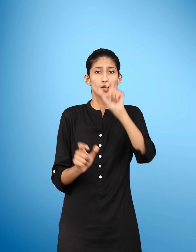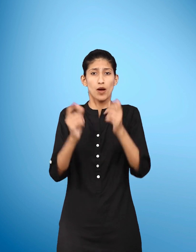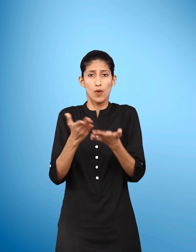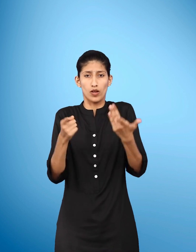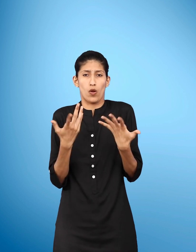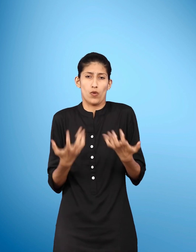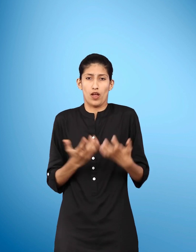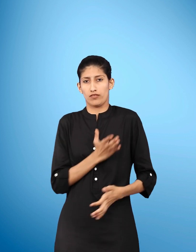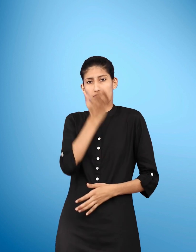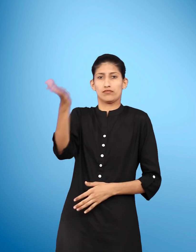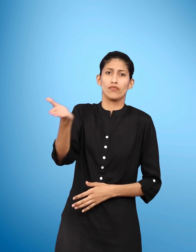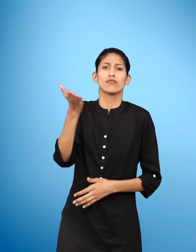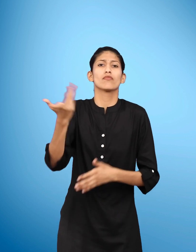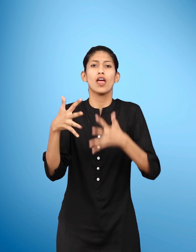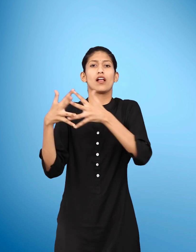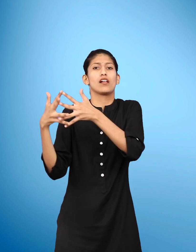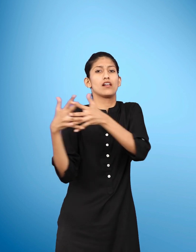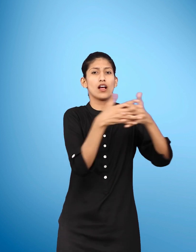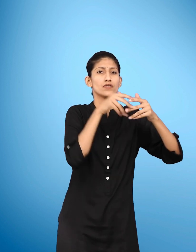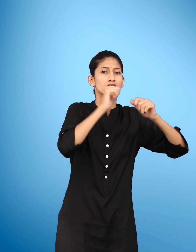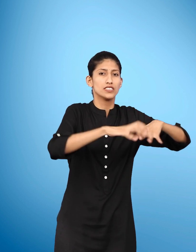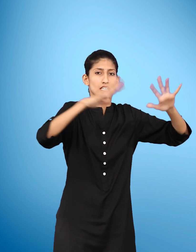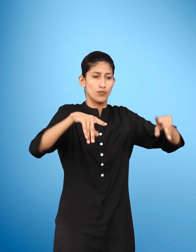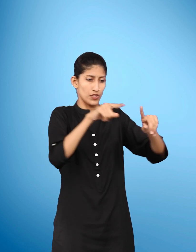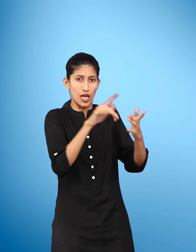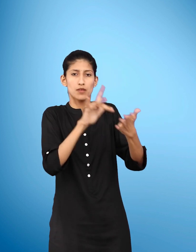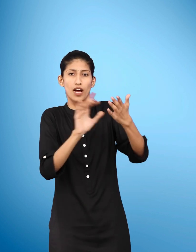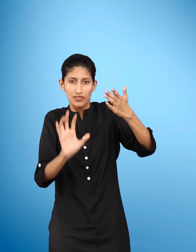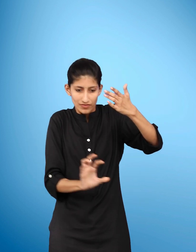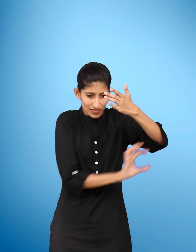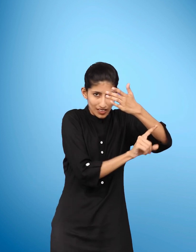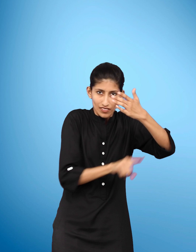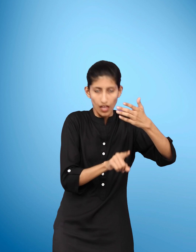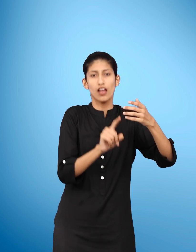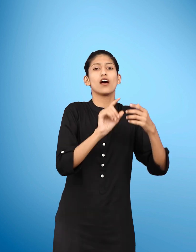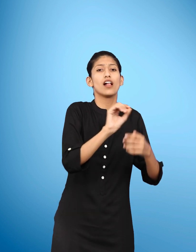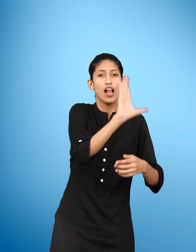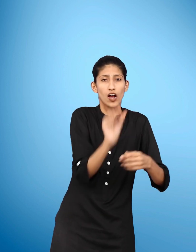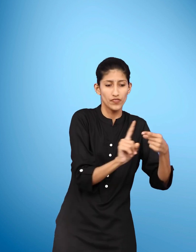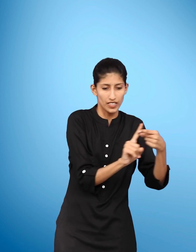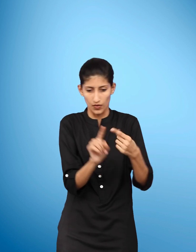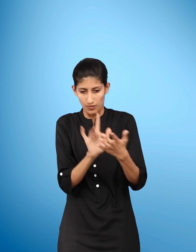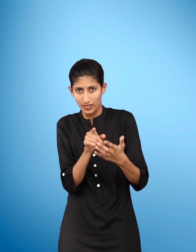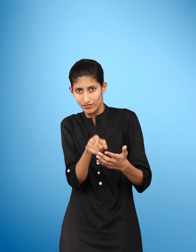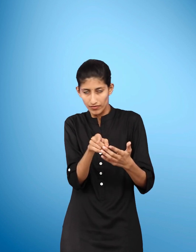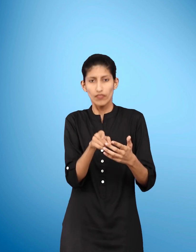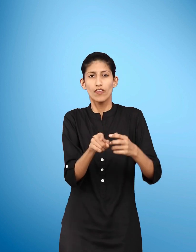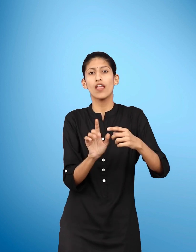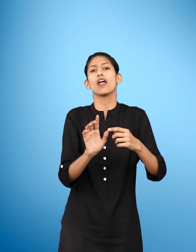So, if they wanted to reach the western coast of the subcontinent from East Africa or Arabia,